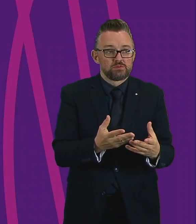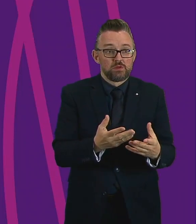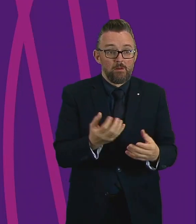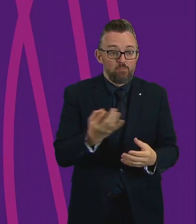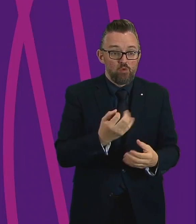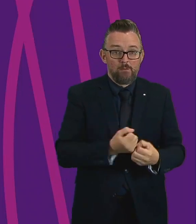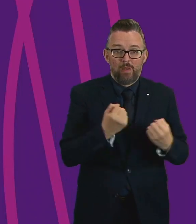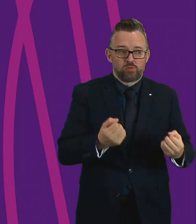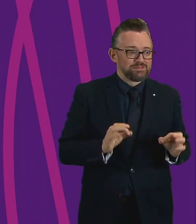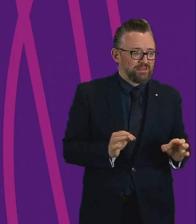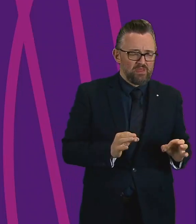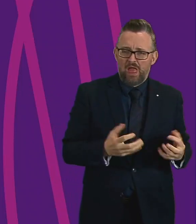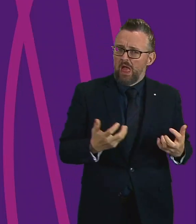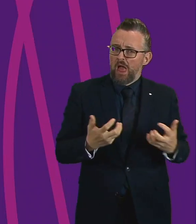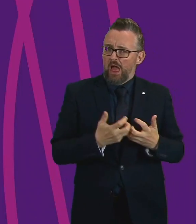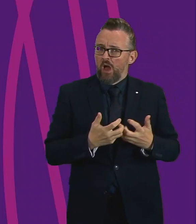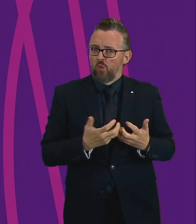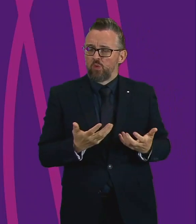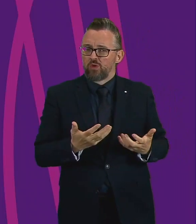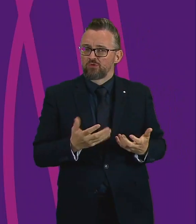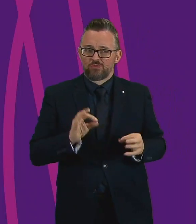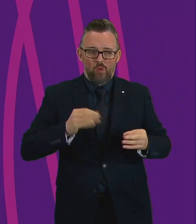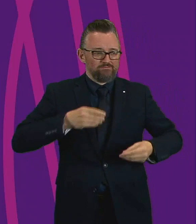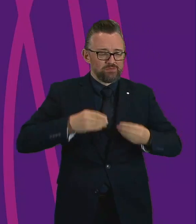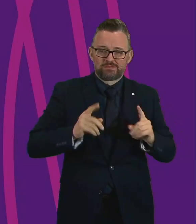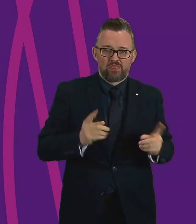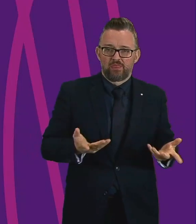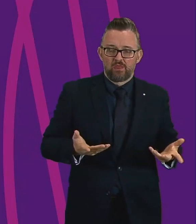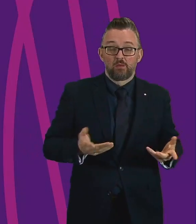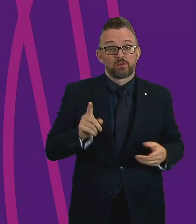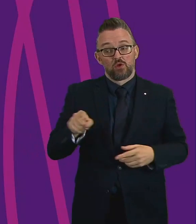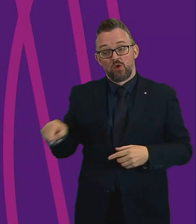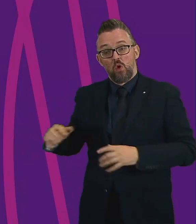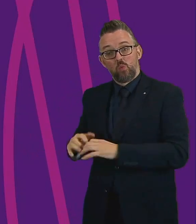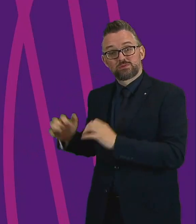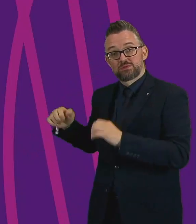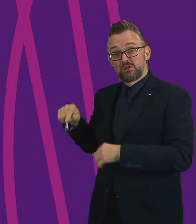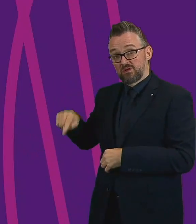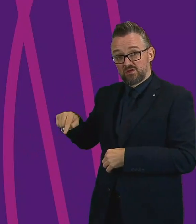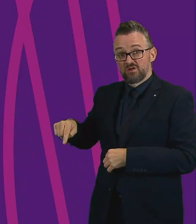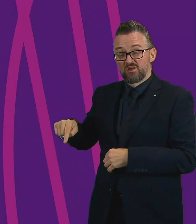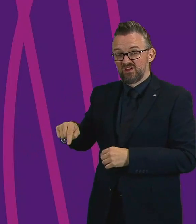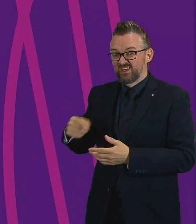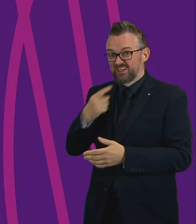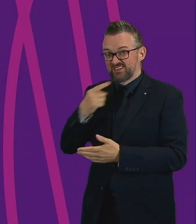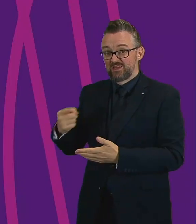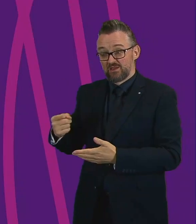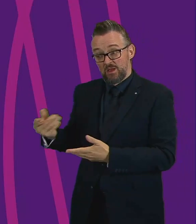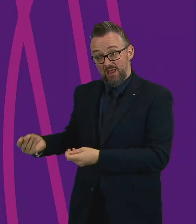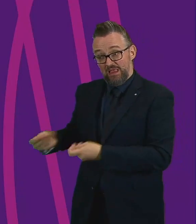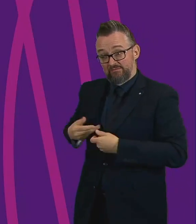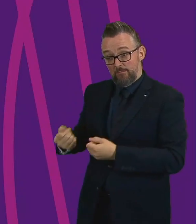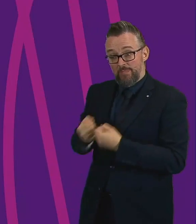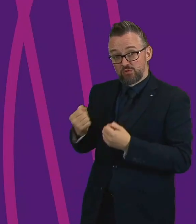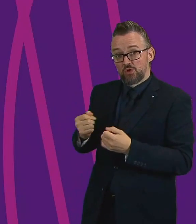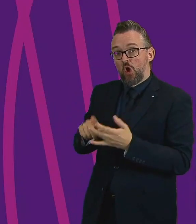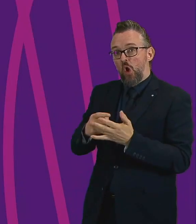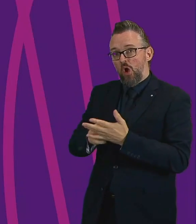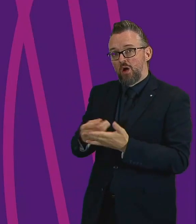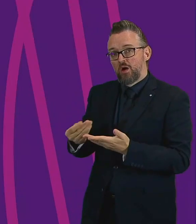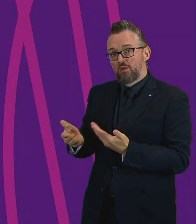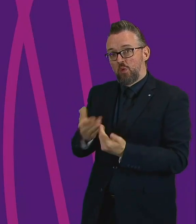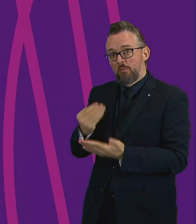and additional flexibility? The choice for Westminster is, will they give us more powers or more